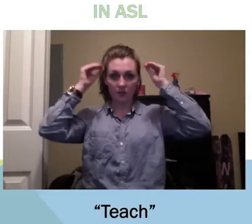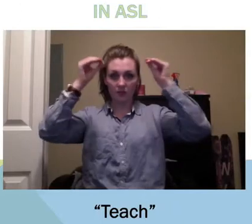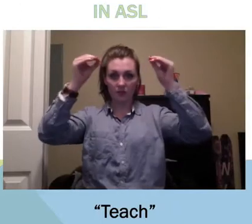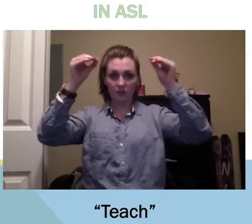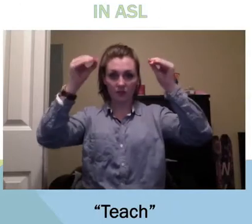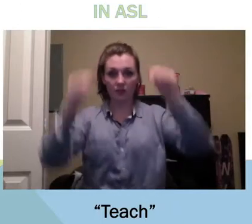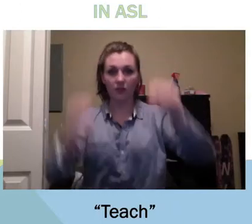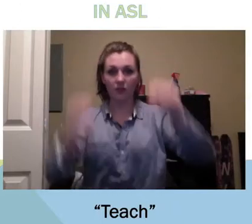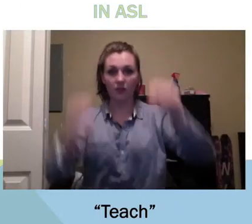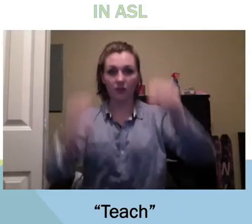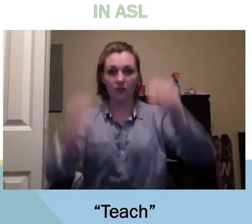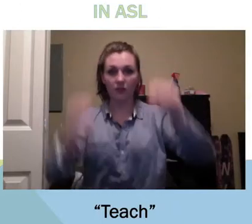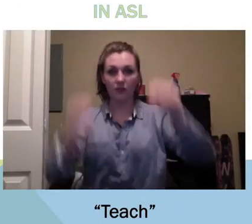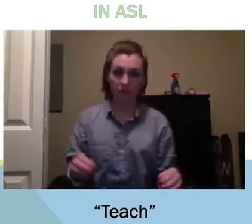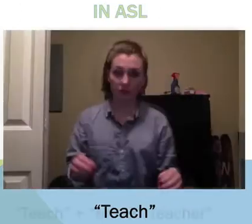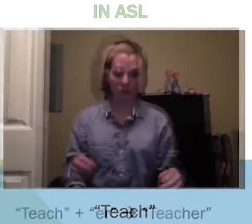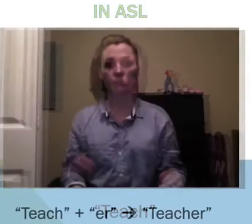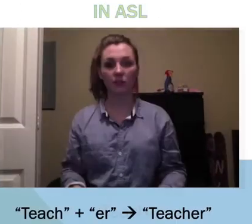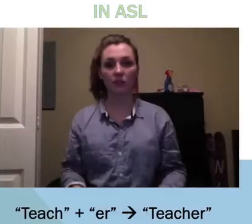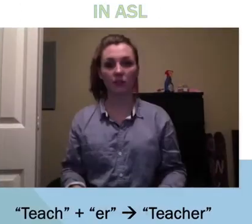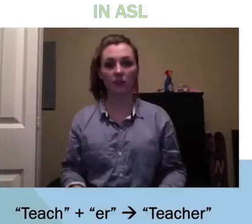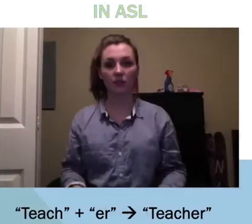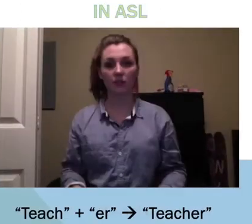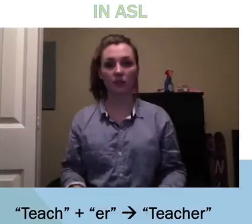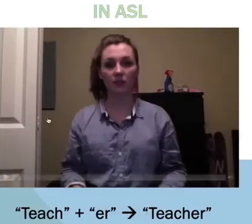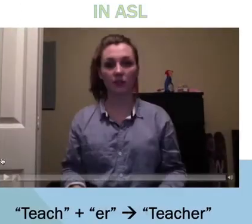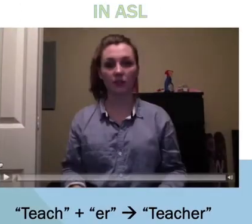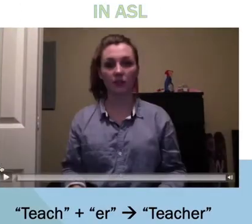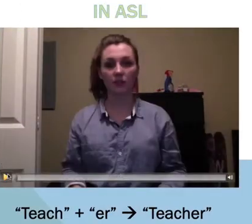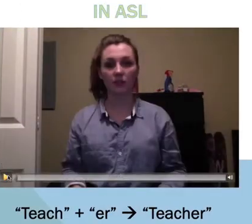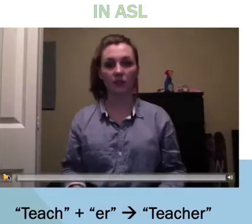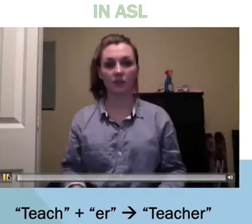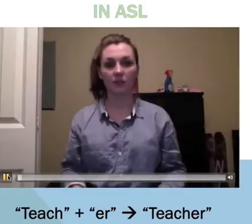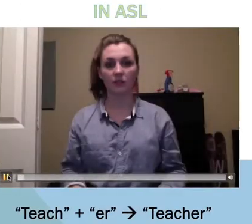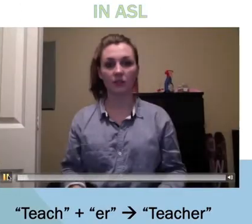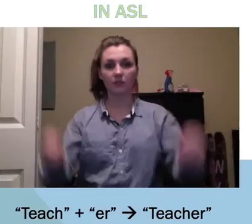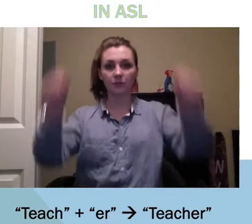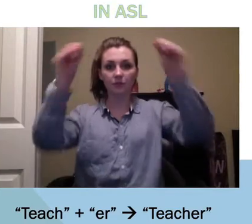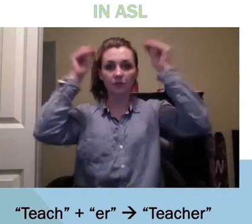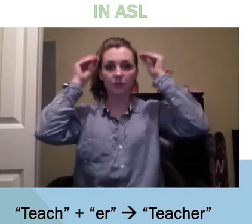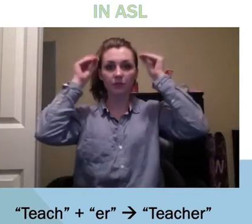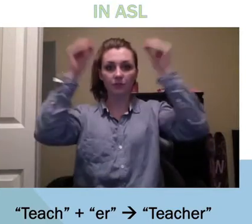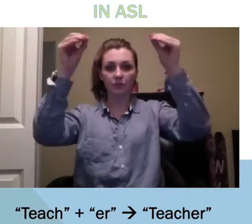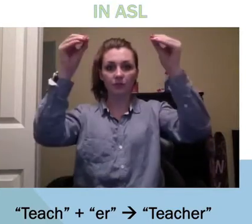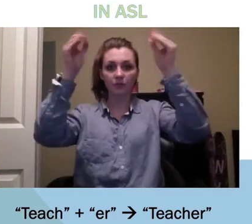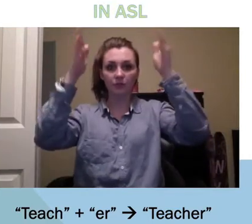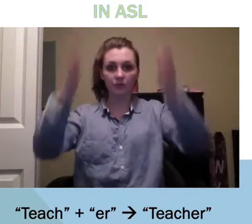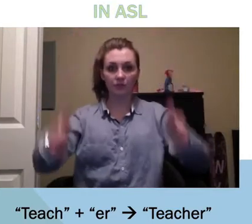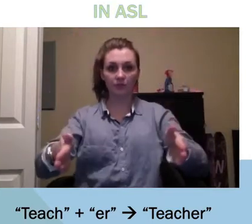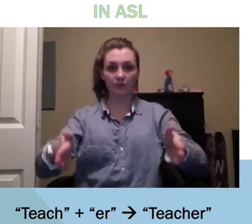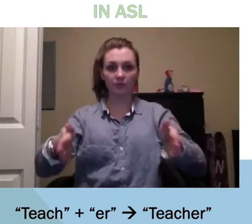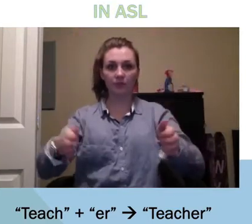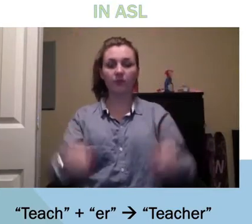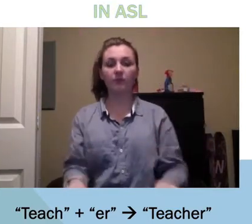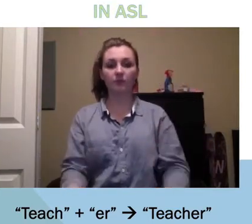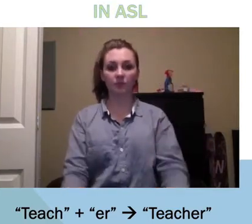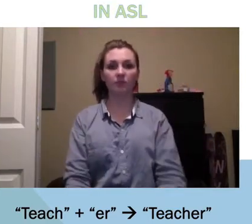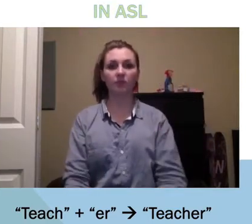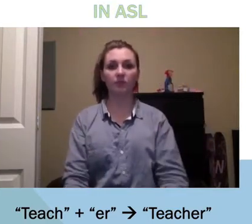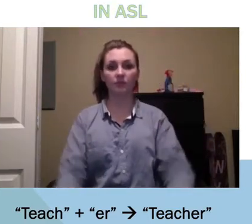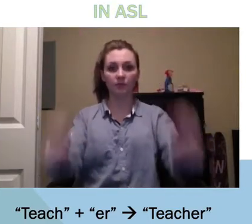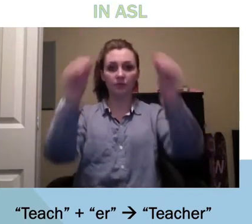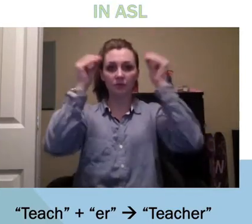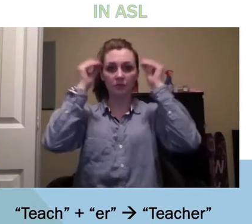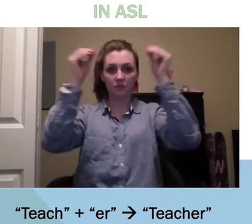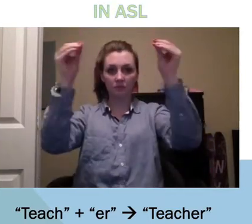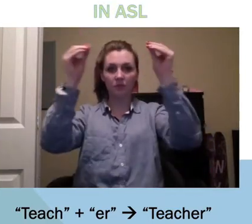And when adding the agent or subject as a suffix morpheme, we get teacher. Therefore, phonemes which